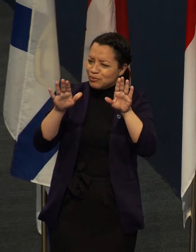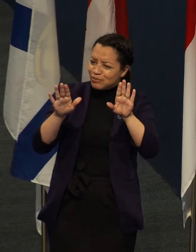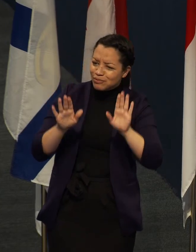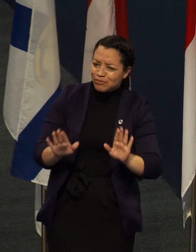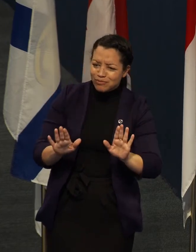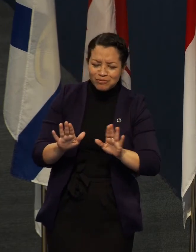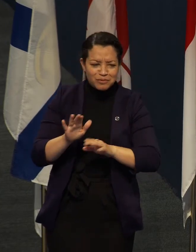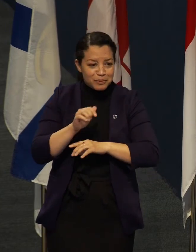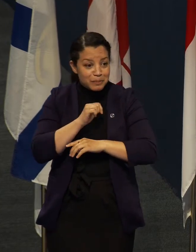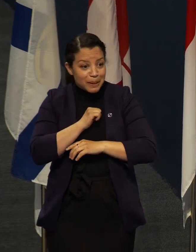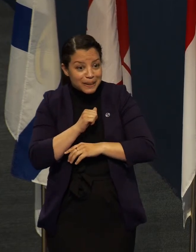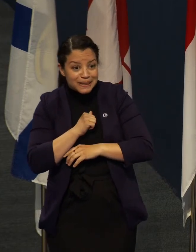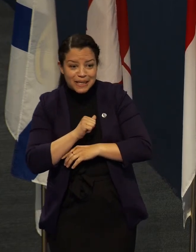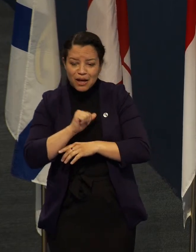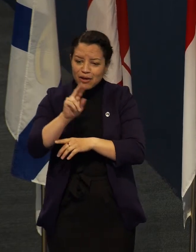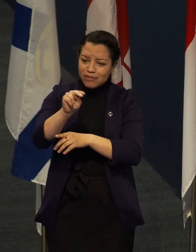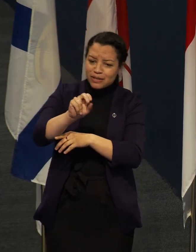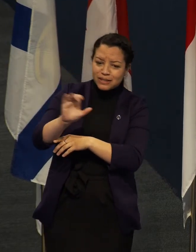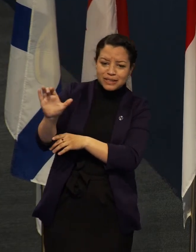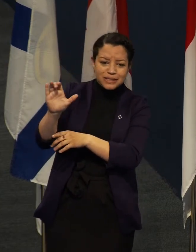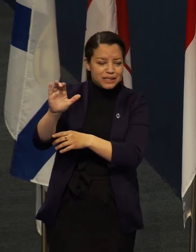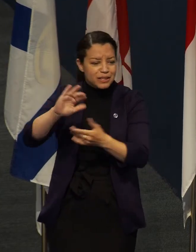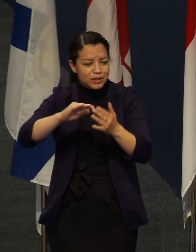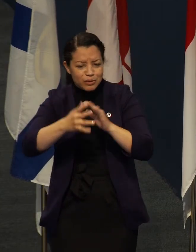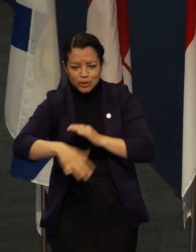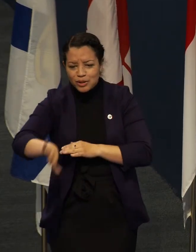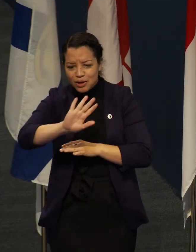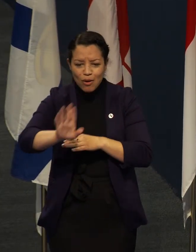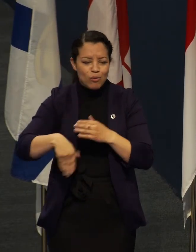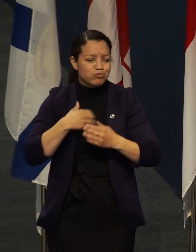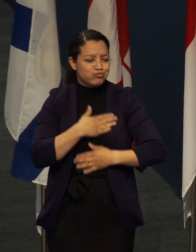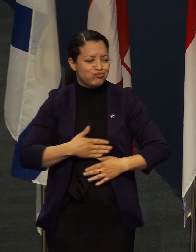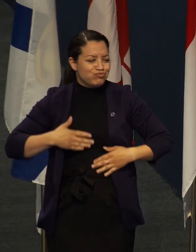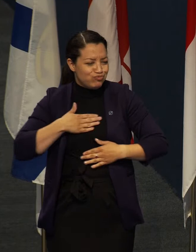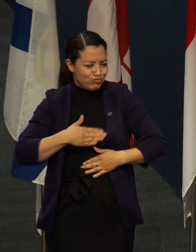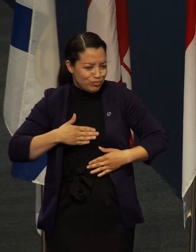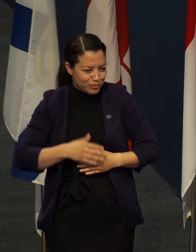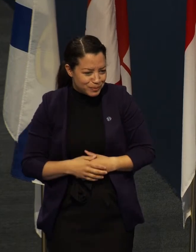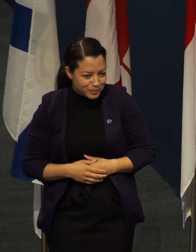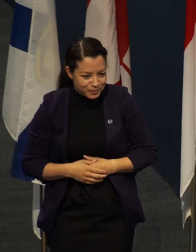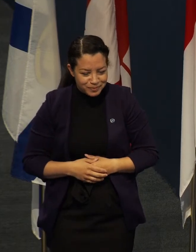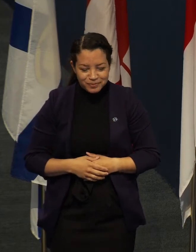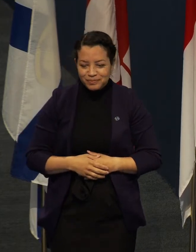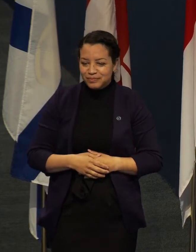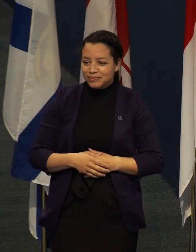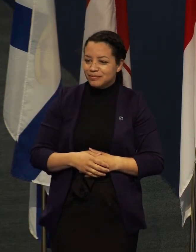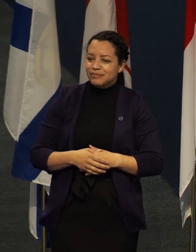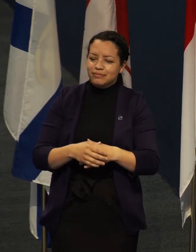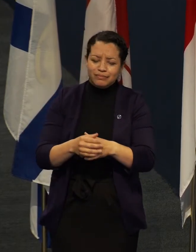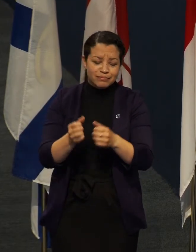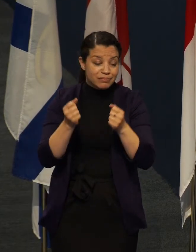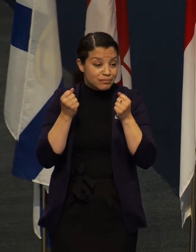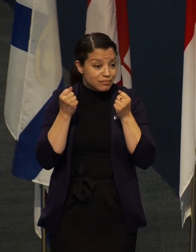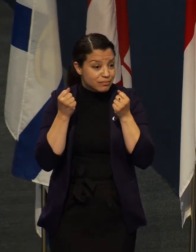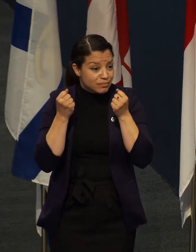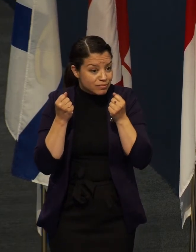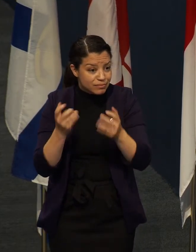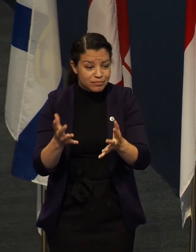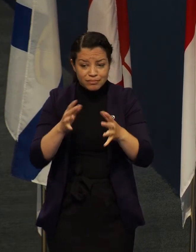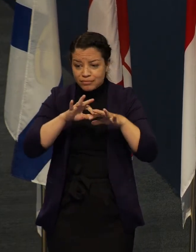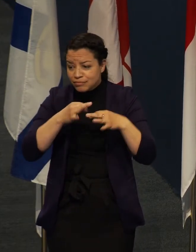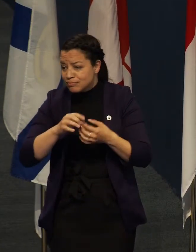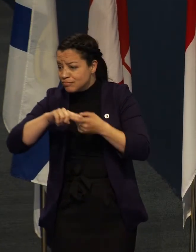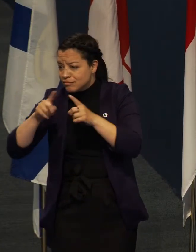me and the whole NSCC college community. So many individuals have had a role to play in supporting your